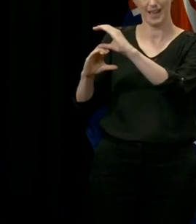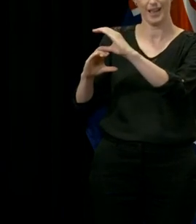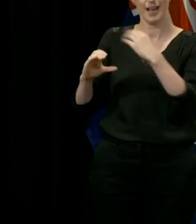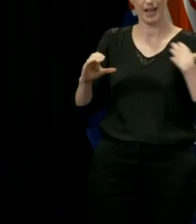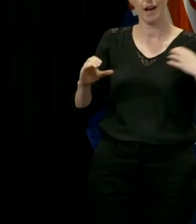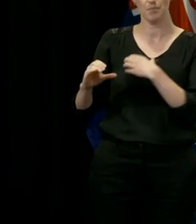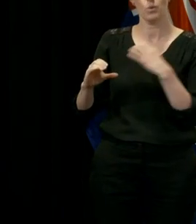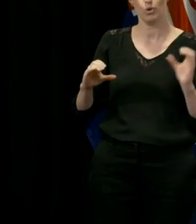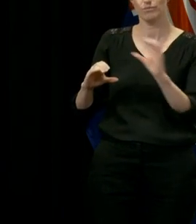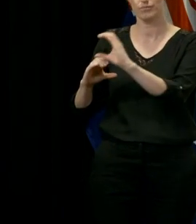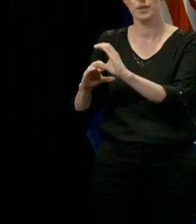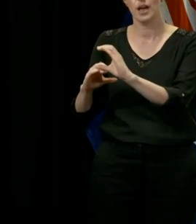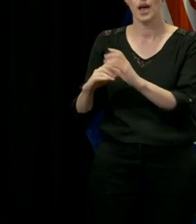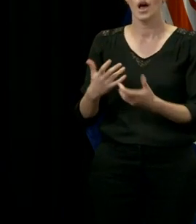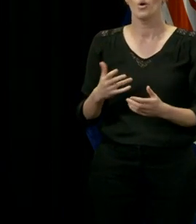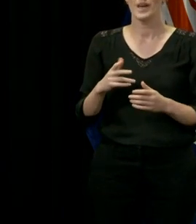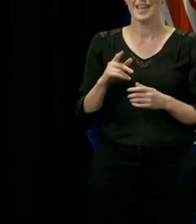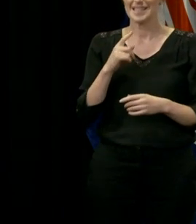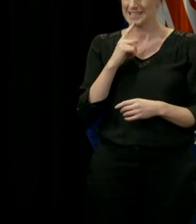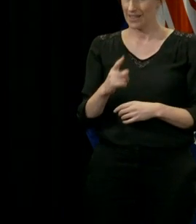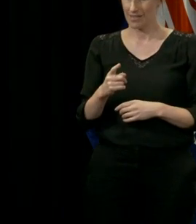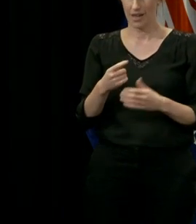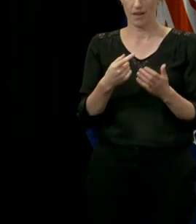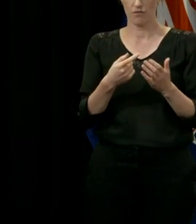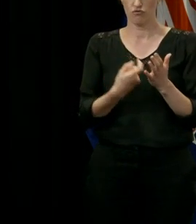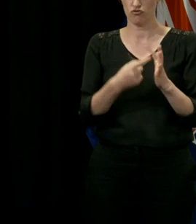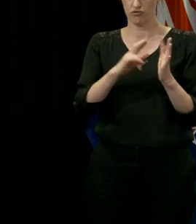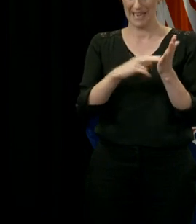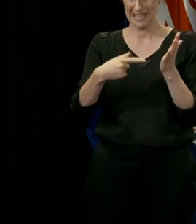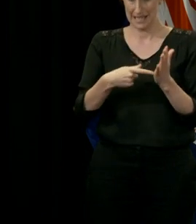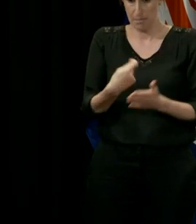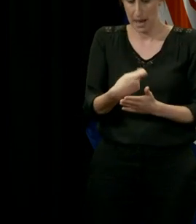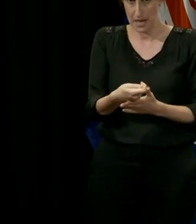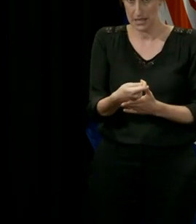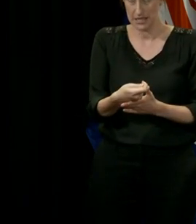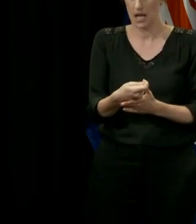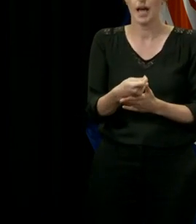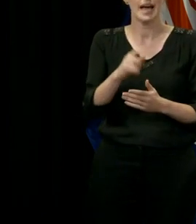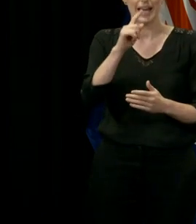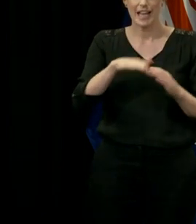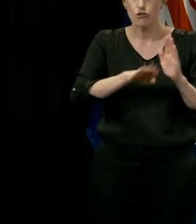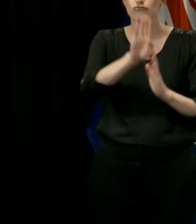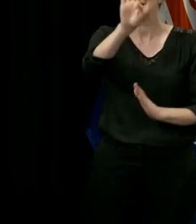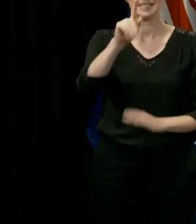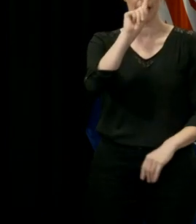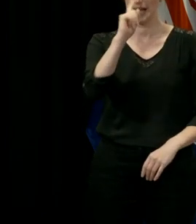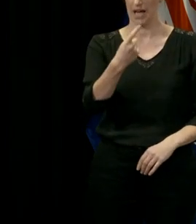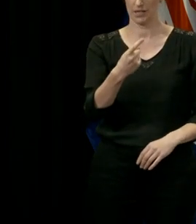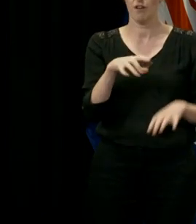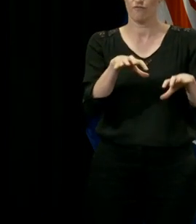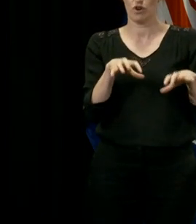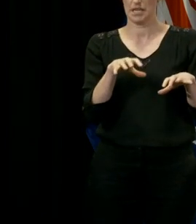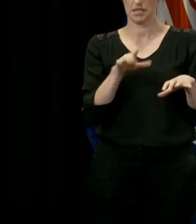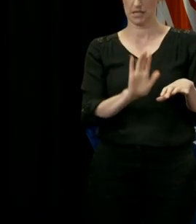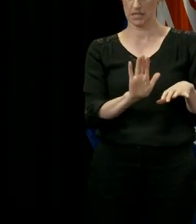be freezes on rents, but we obviously understand that income remains a really important part of this. And we continue